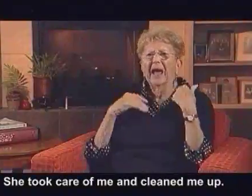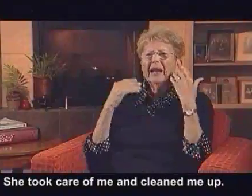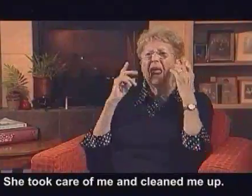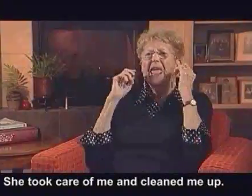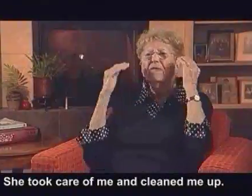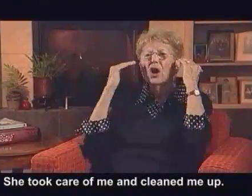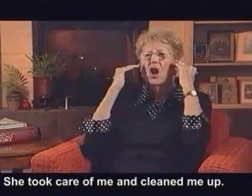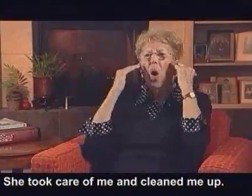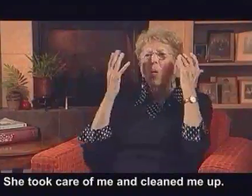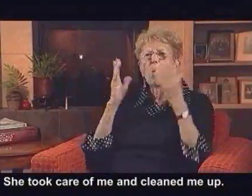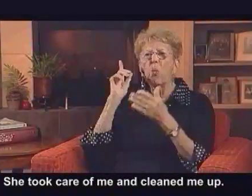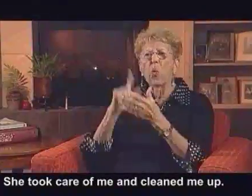me and cleaned me up.